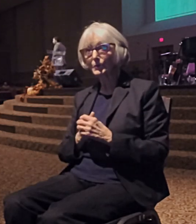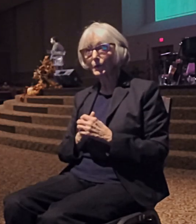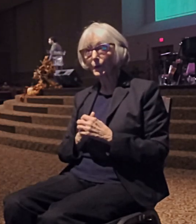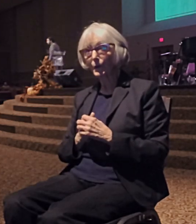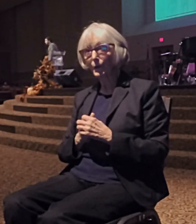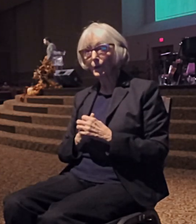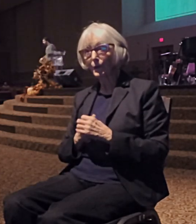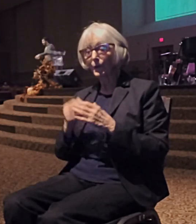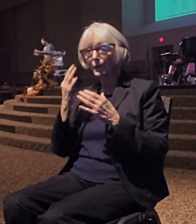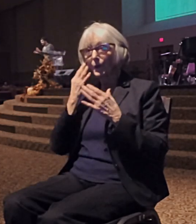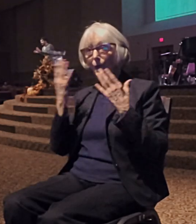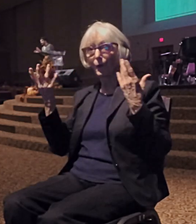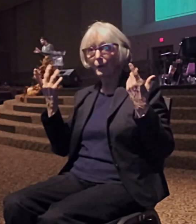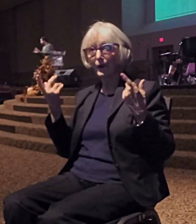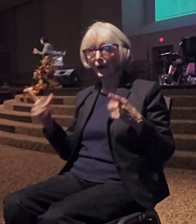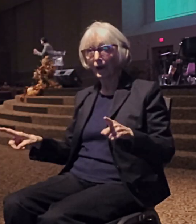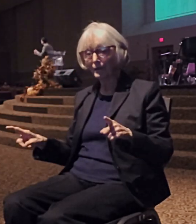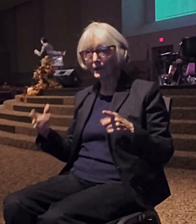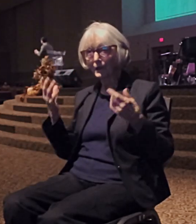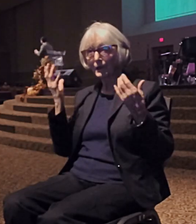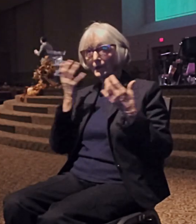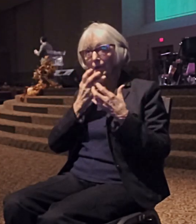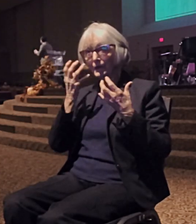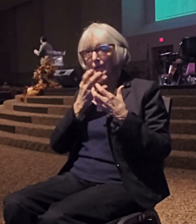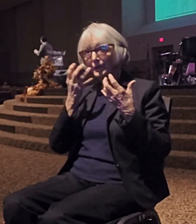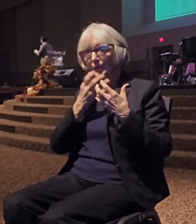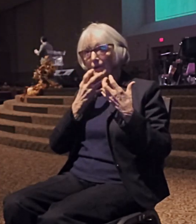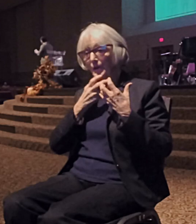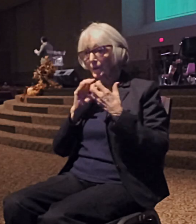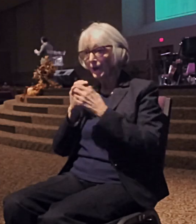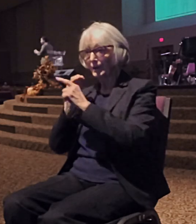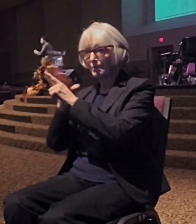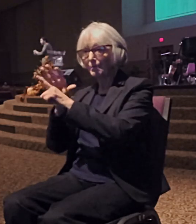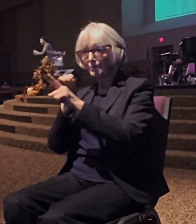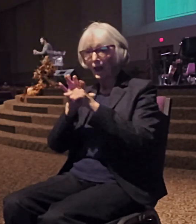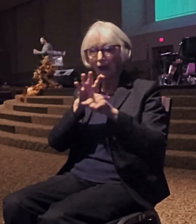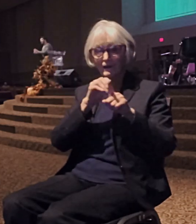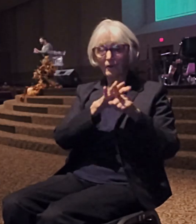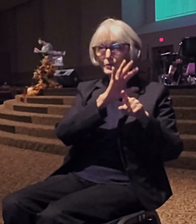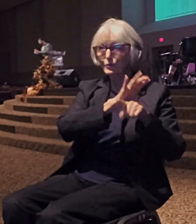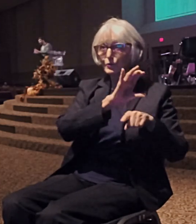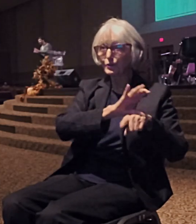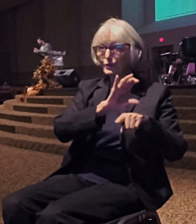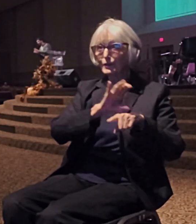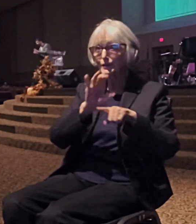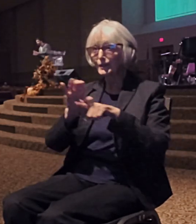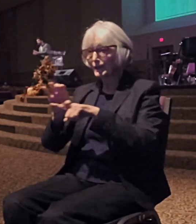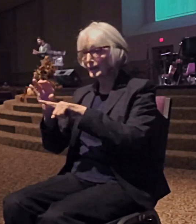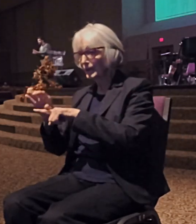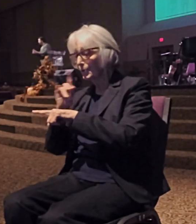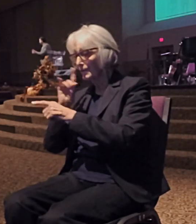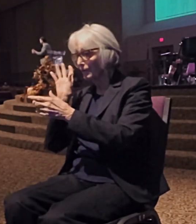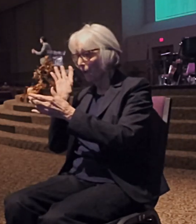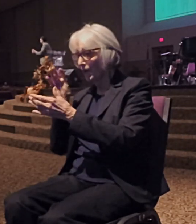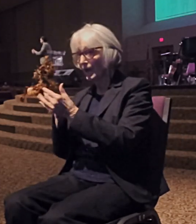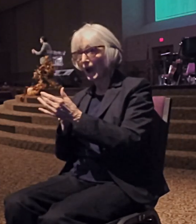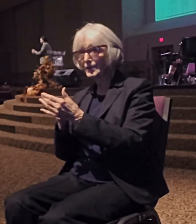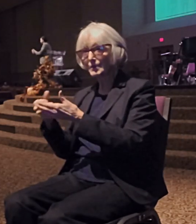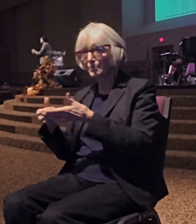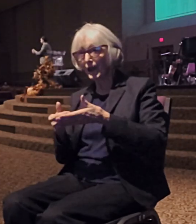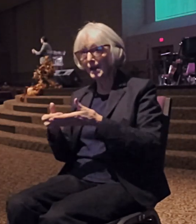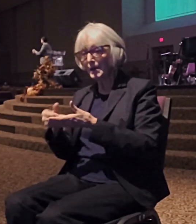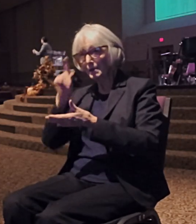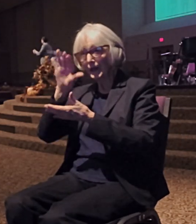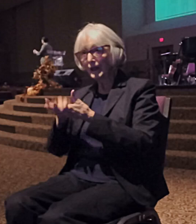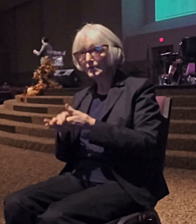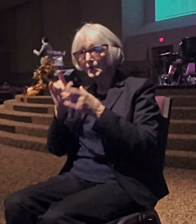Do you know what that would mean practically to each of those 10 churches? Overnight, we would have 4,000 baby believers we'd